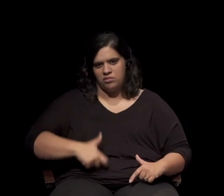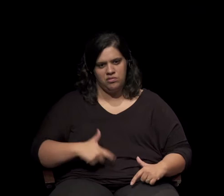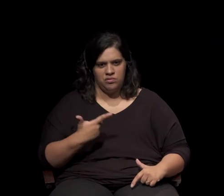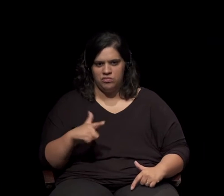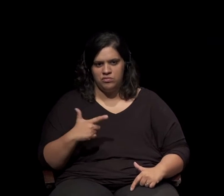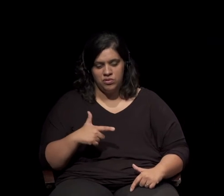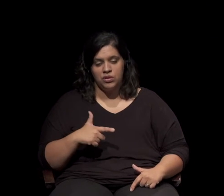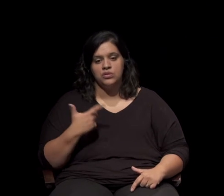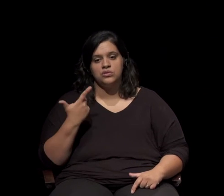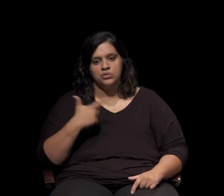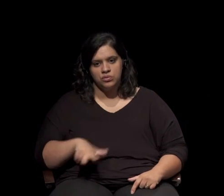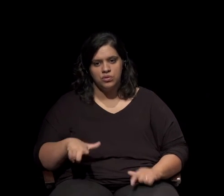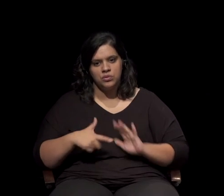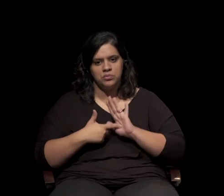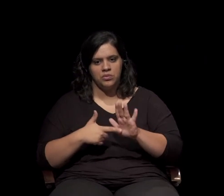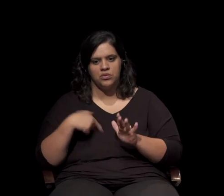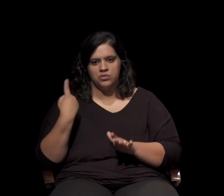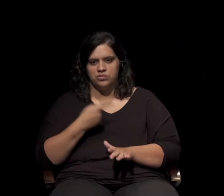spectators.